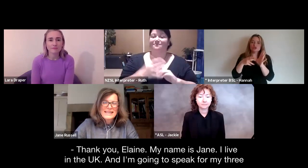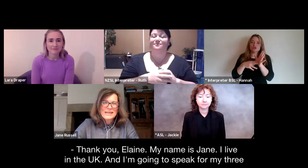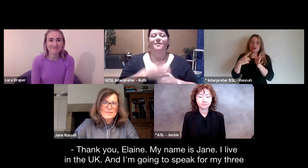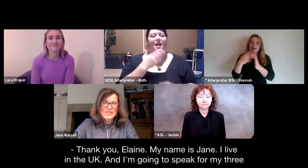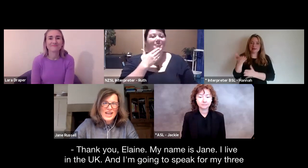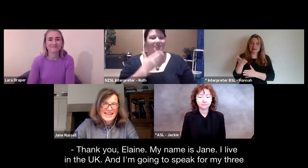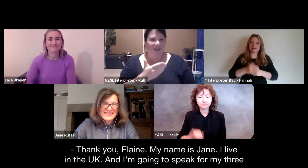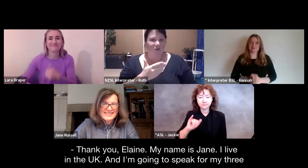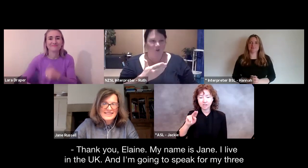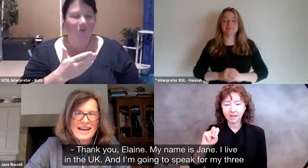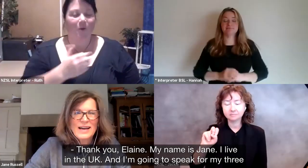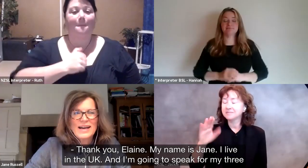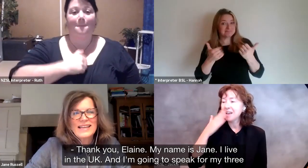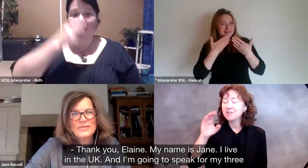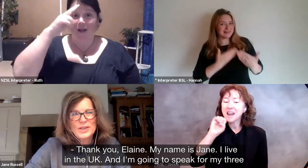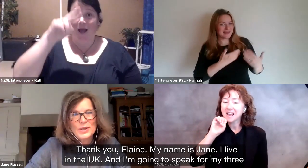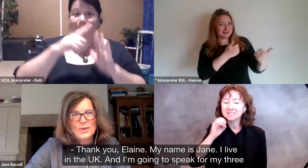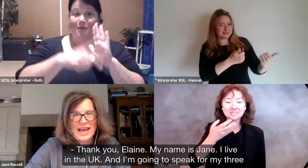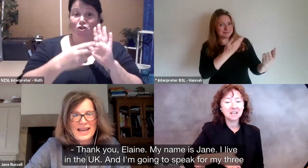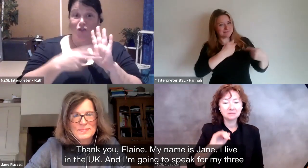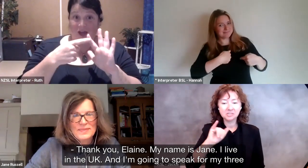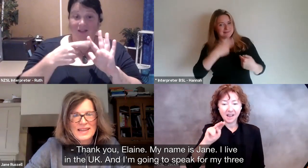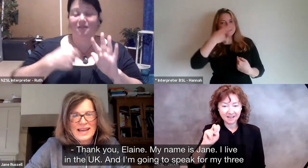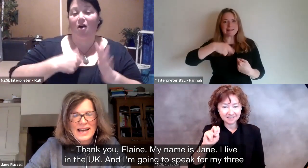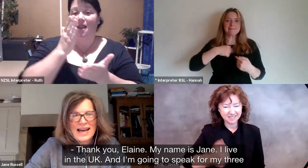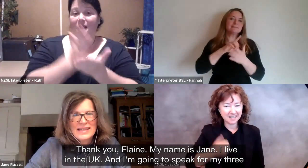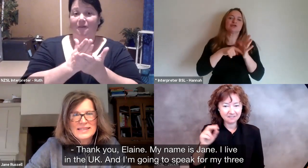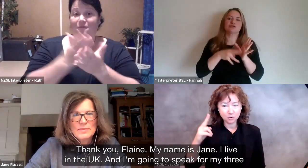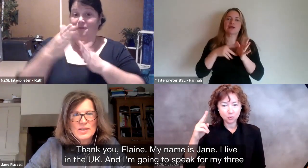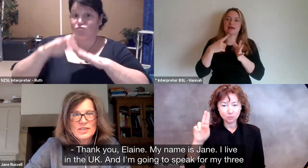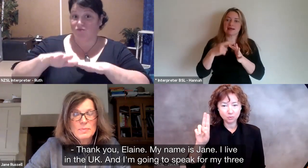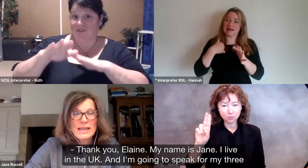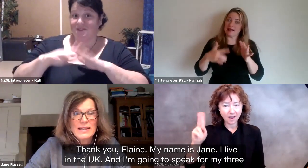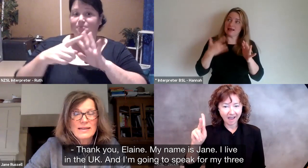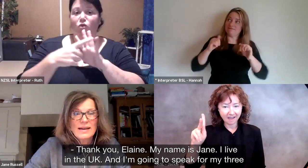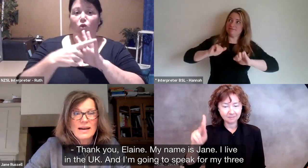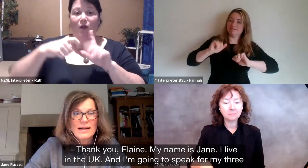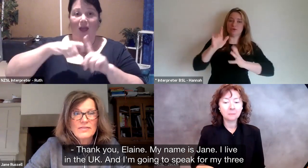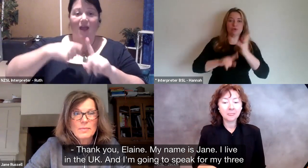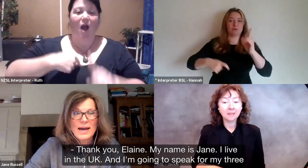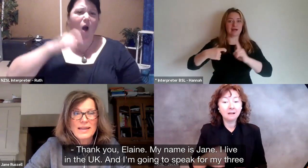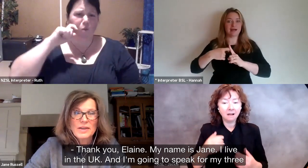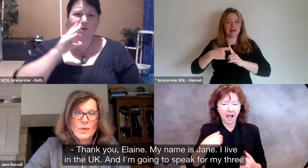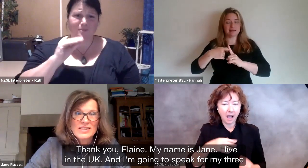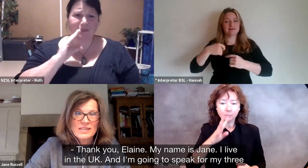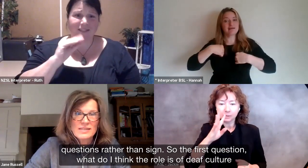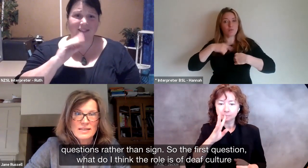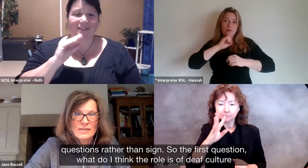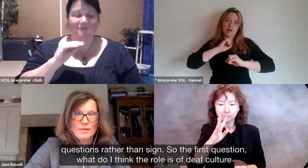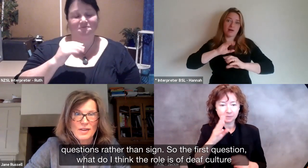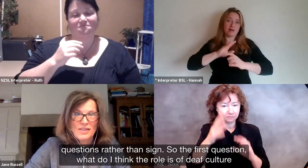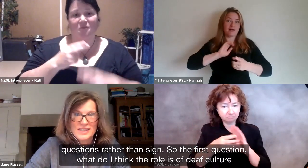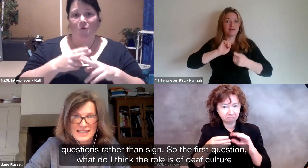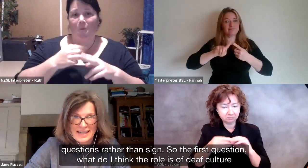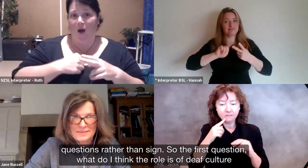My name is Jane. I live in the UK. And I'm going to speak for my three questions,